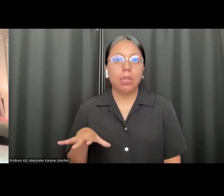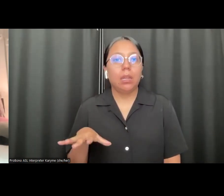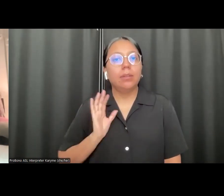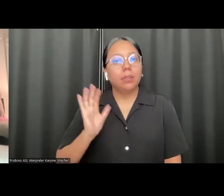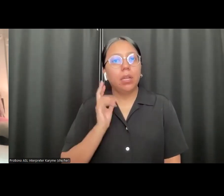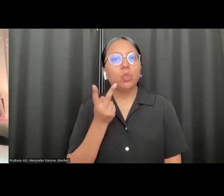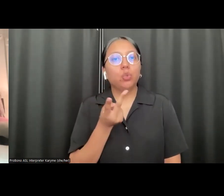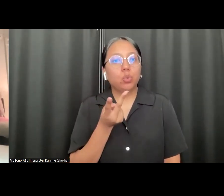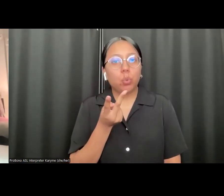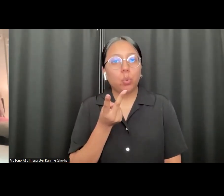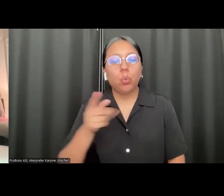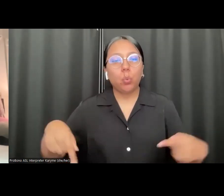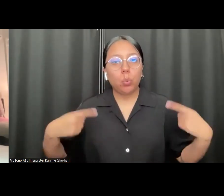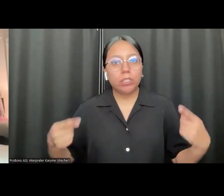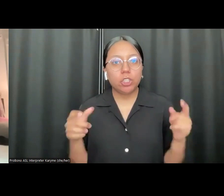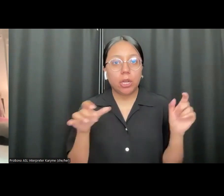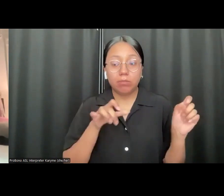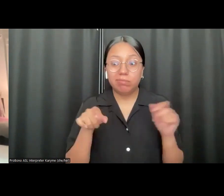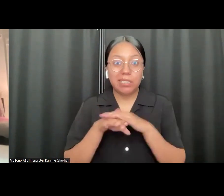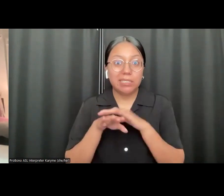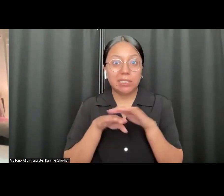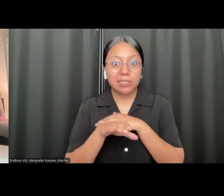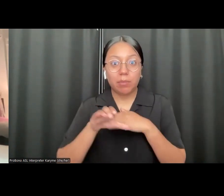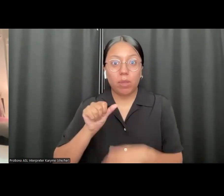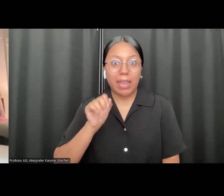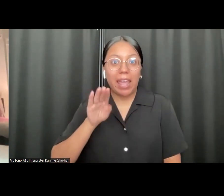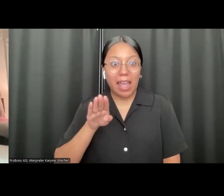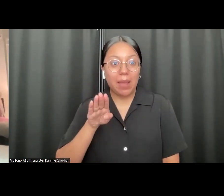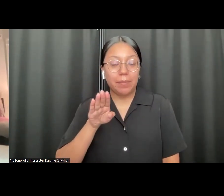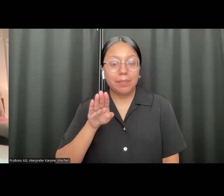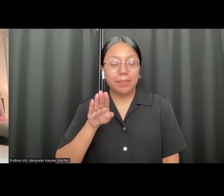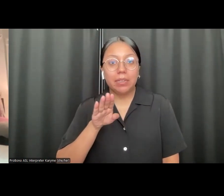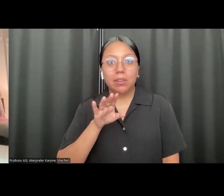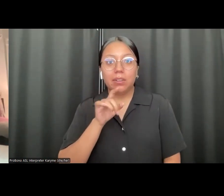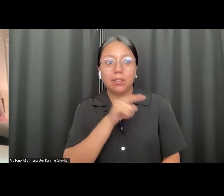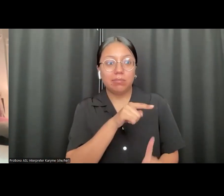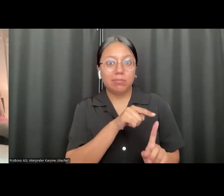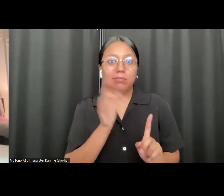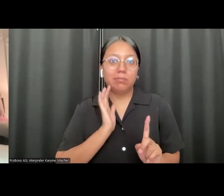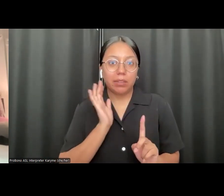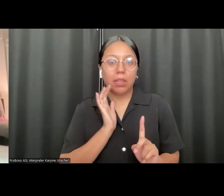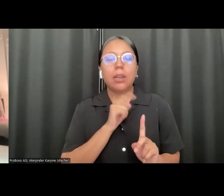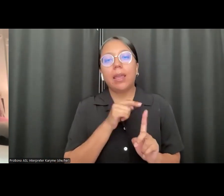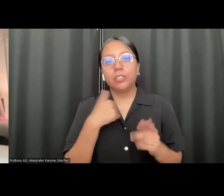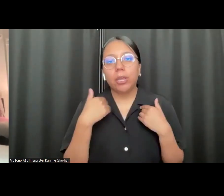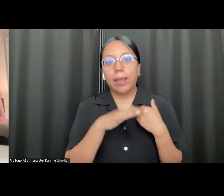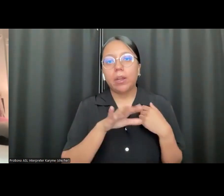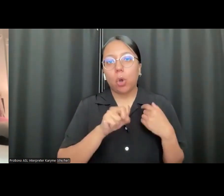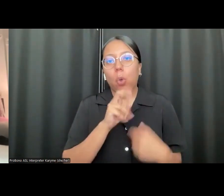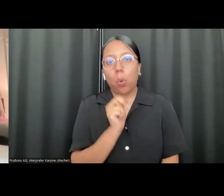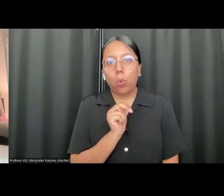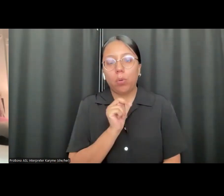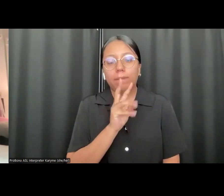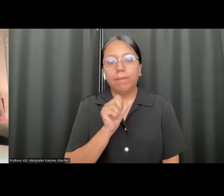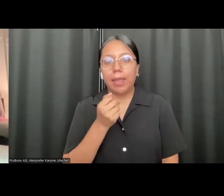in all of Oakland. And she had her own van, right? So, she's driving, and I think the performers are probably